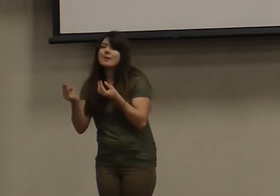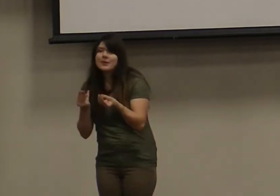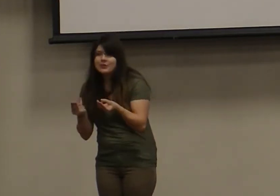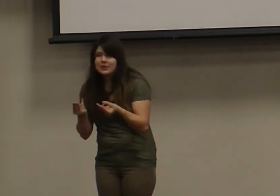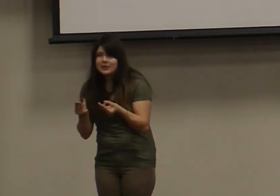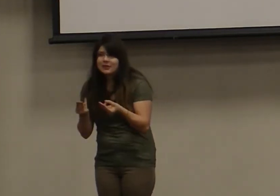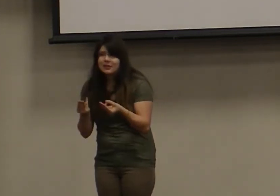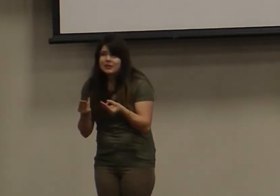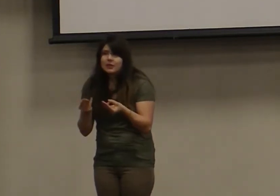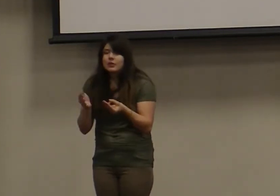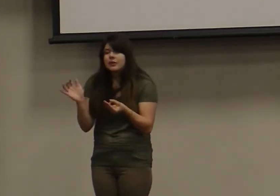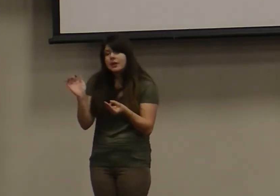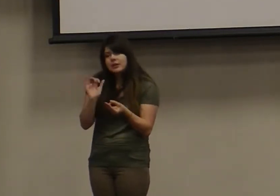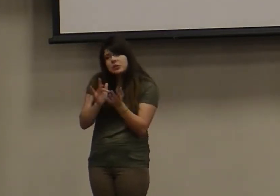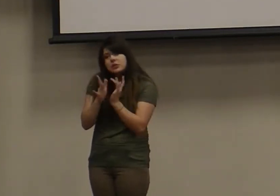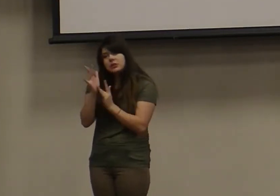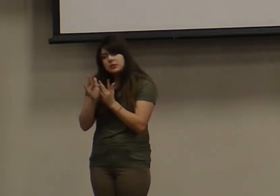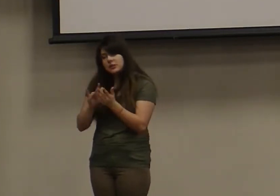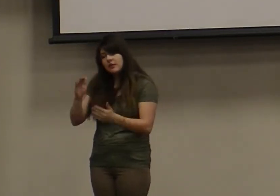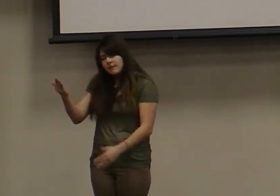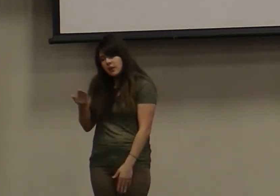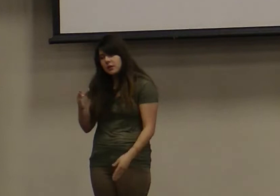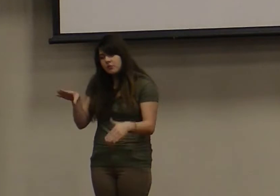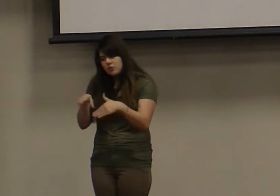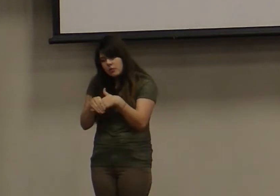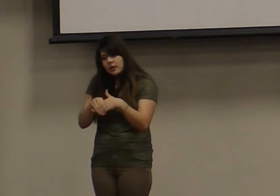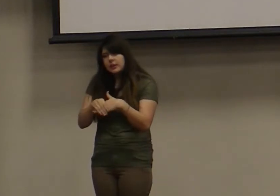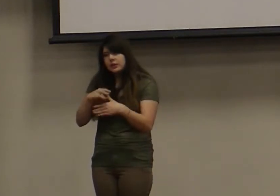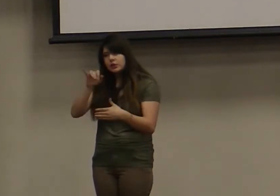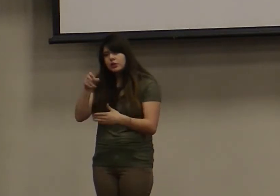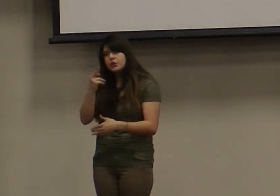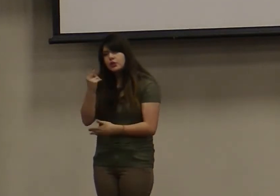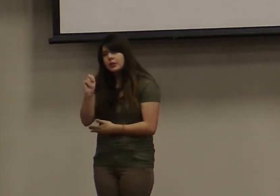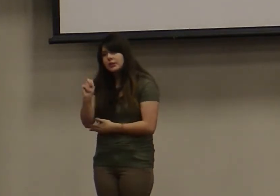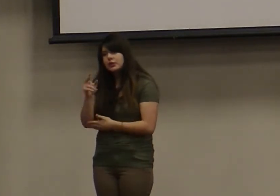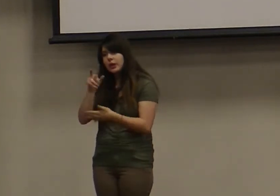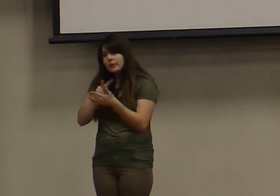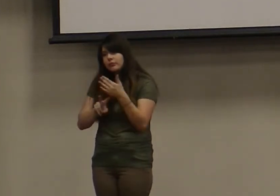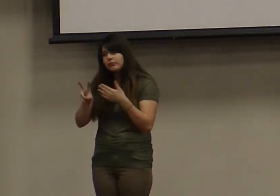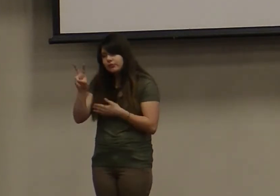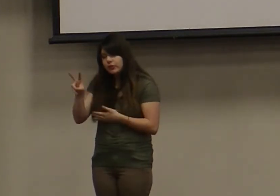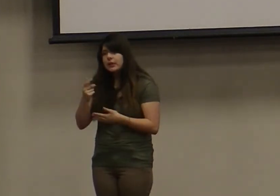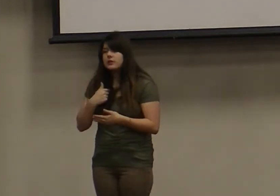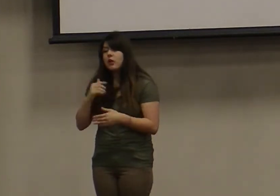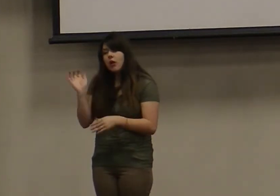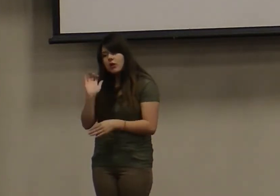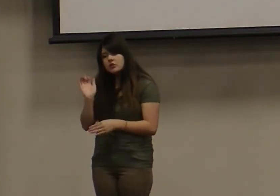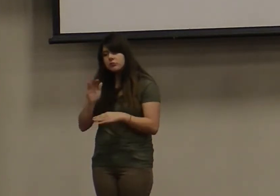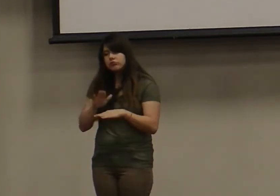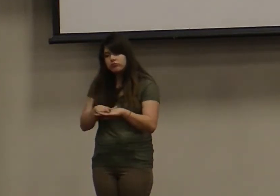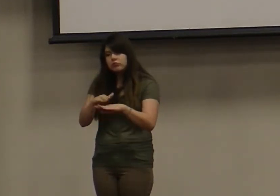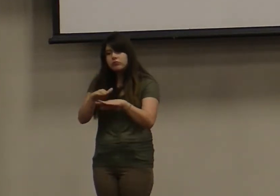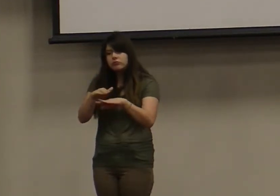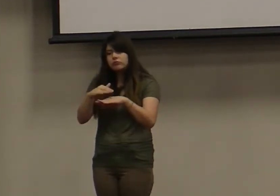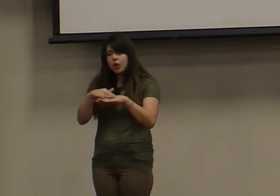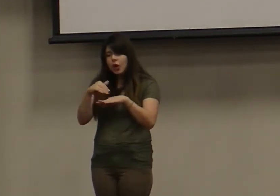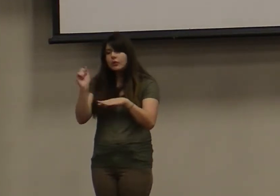But while Jesus is invited to attend the wedding in John chapter 2, he's also called on to come quickly and to tend to his